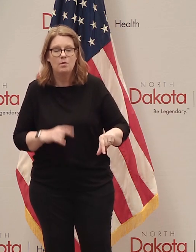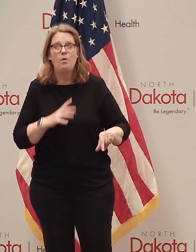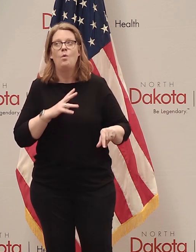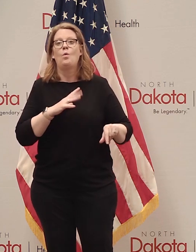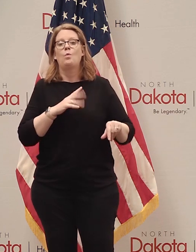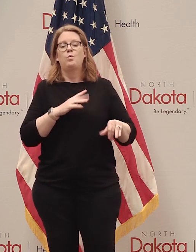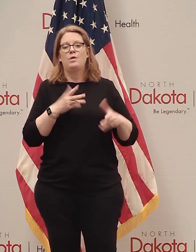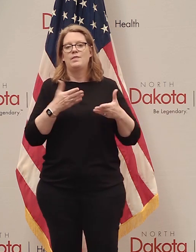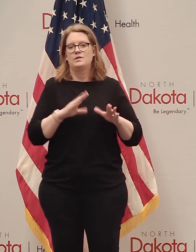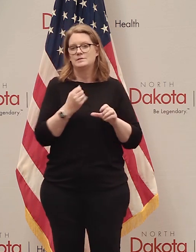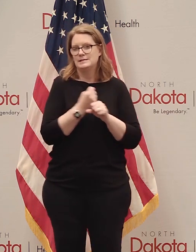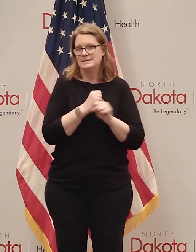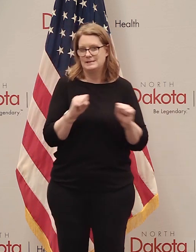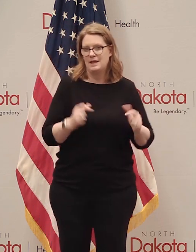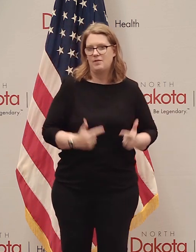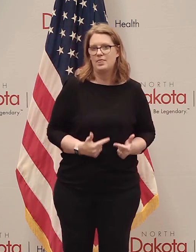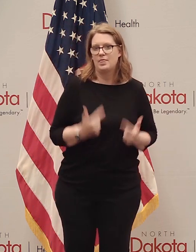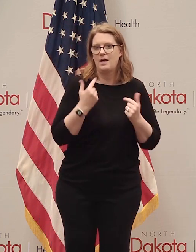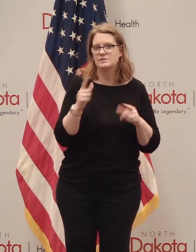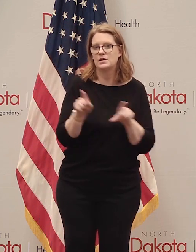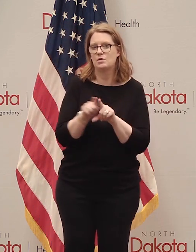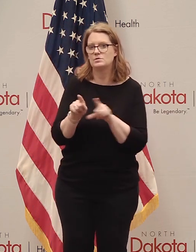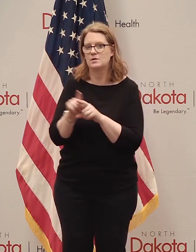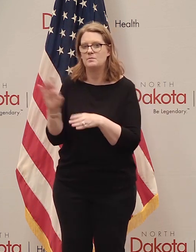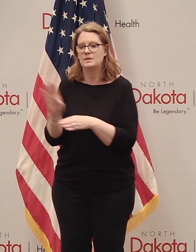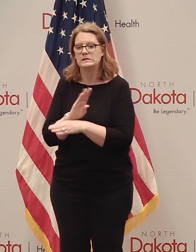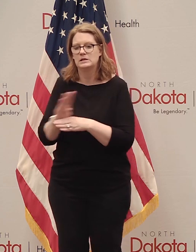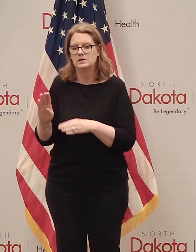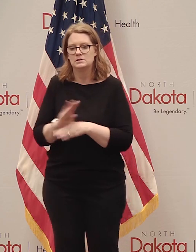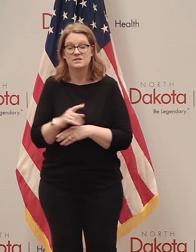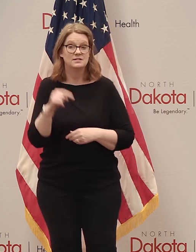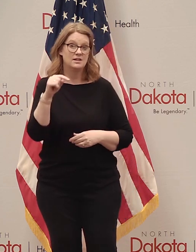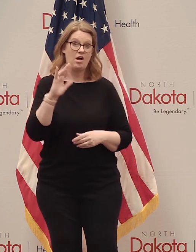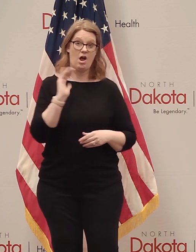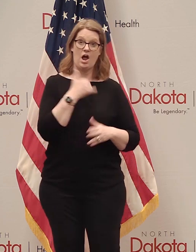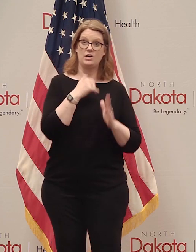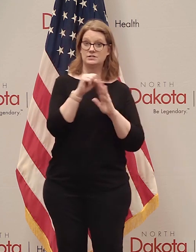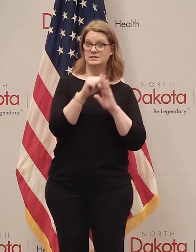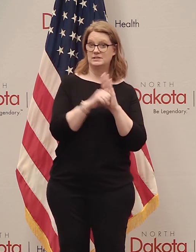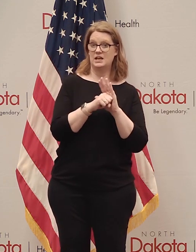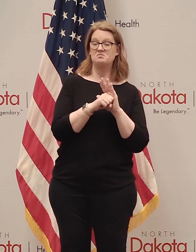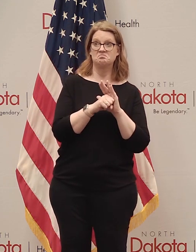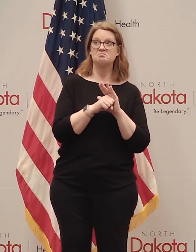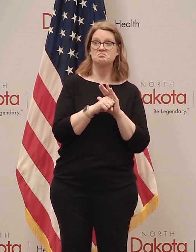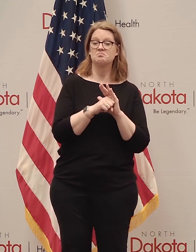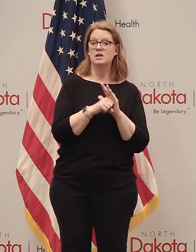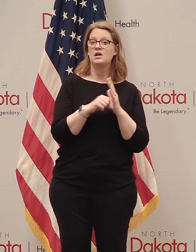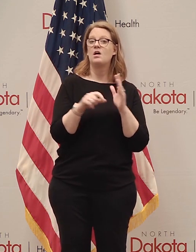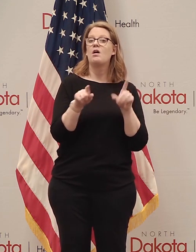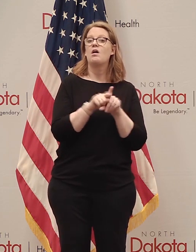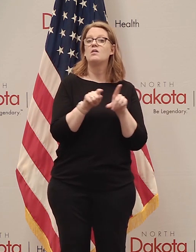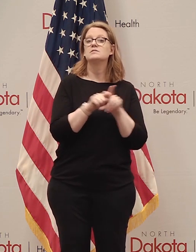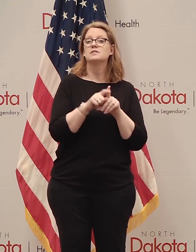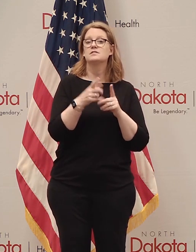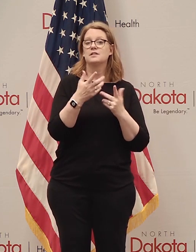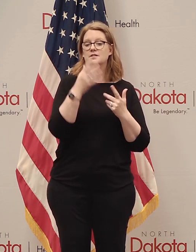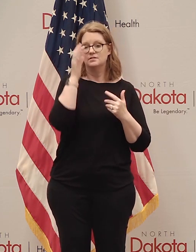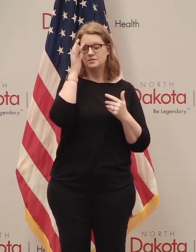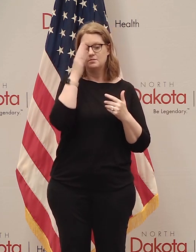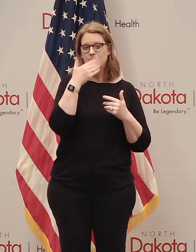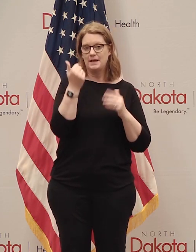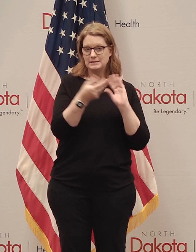save lives and livelihoods. We've managed to have some of the best numbers in the nation while being among the least restrictive